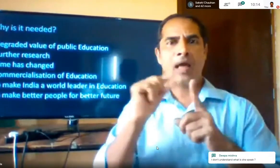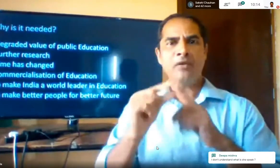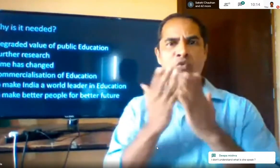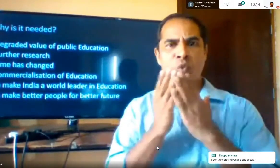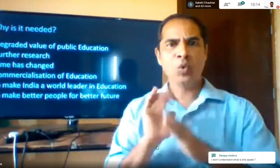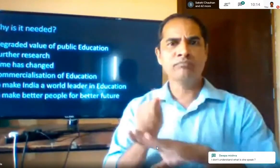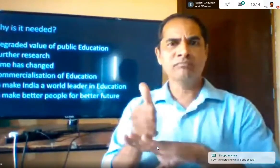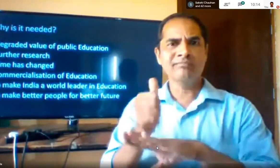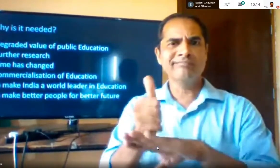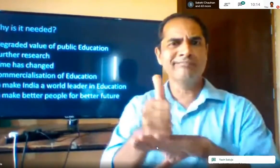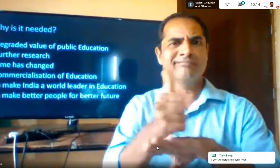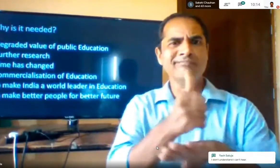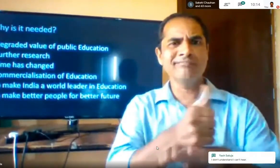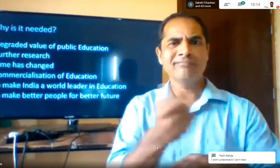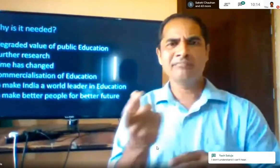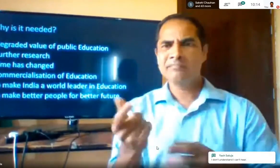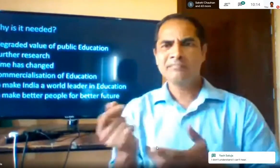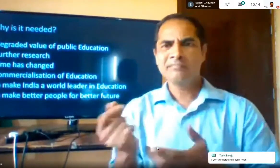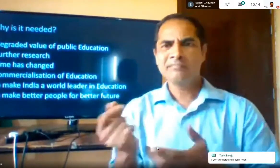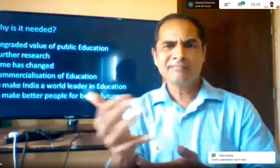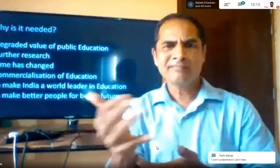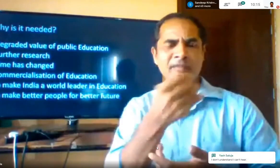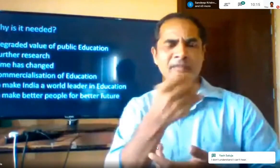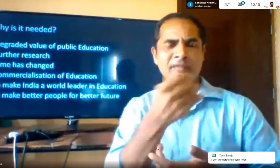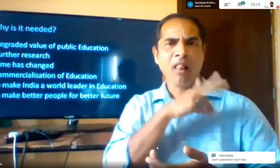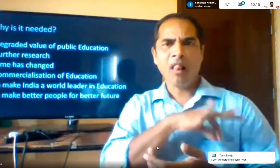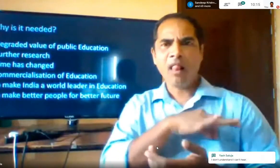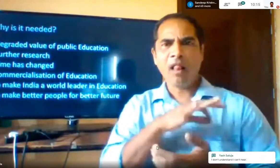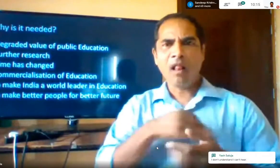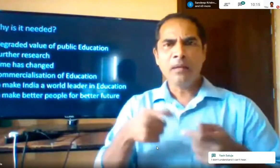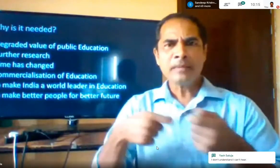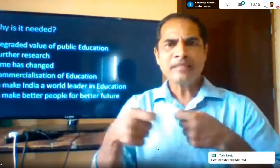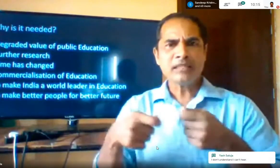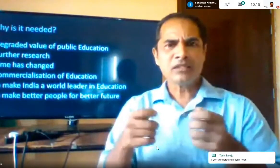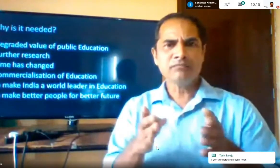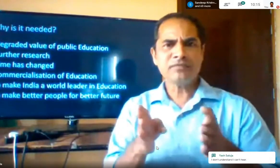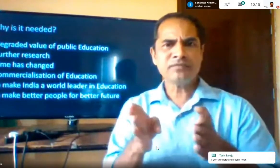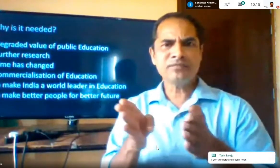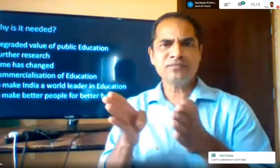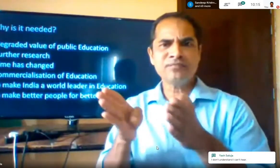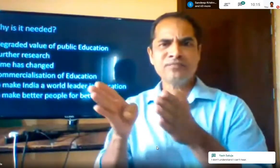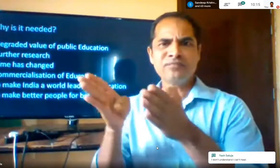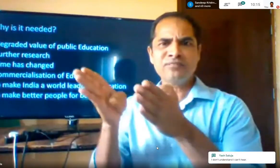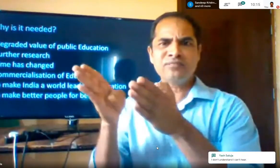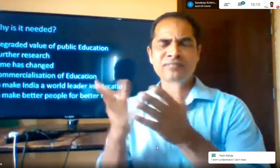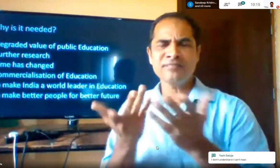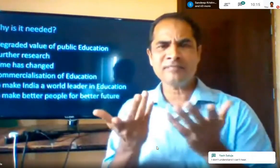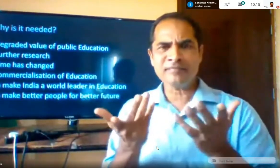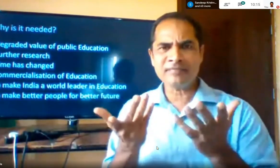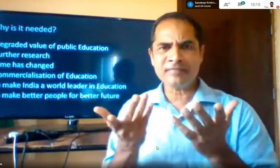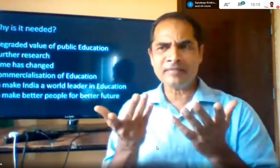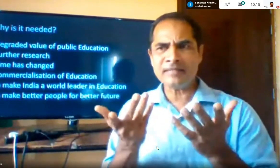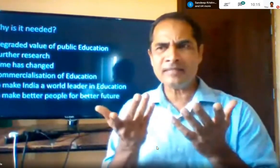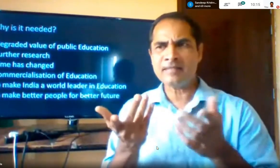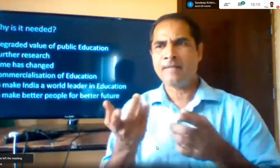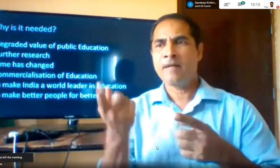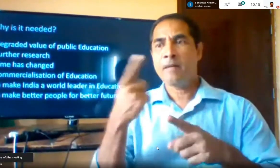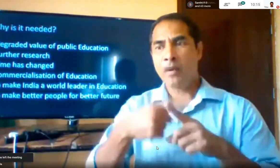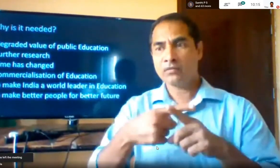So for like schools, there are many private schools have been found in every places, and they